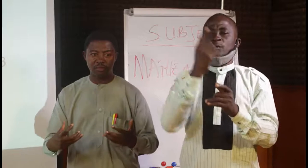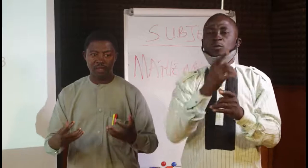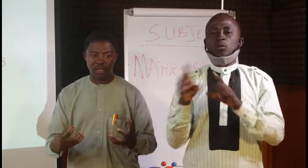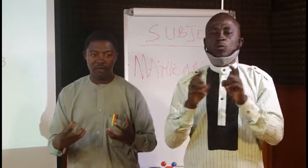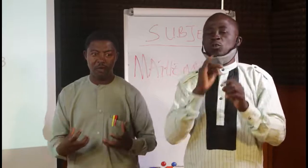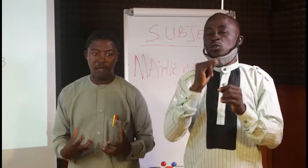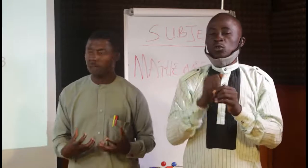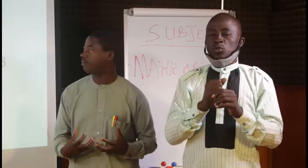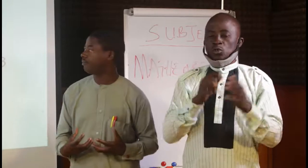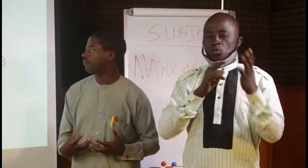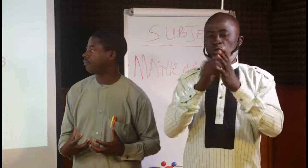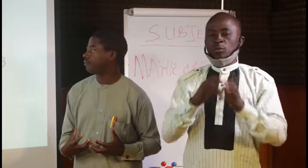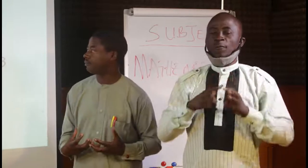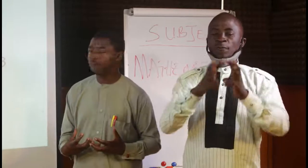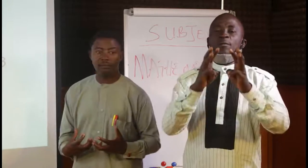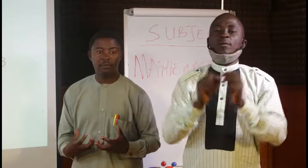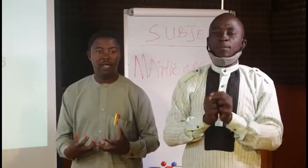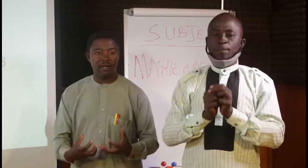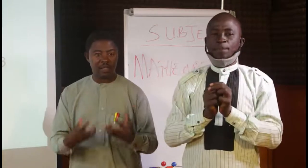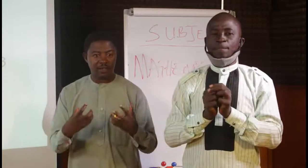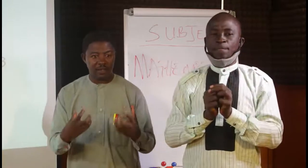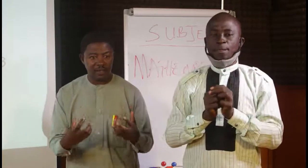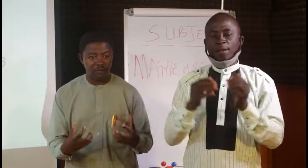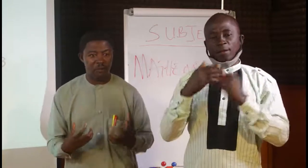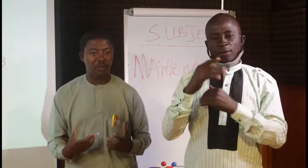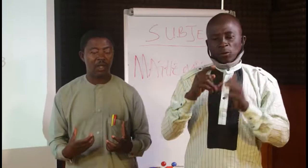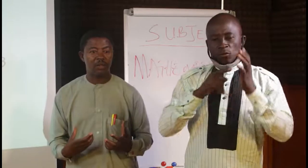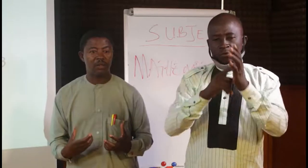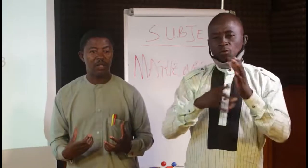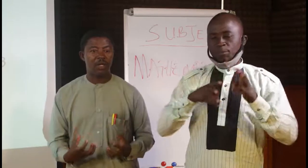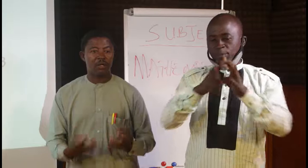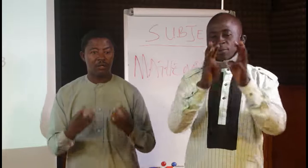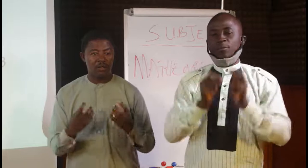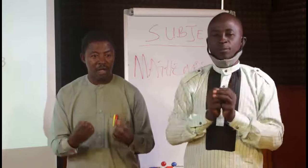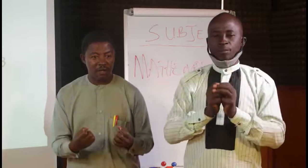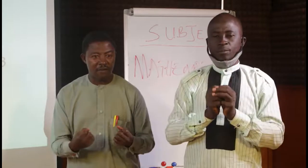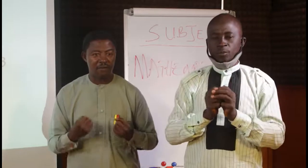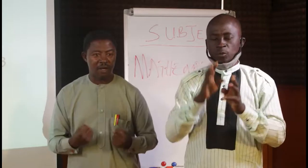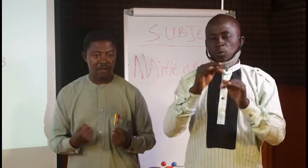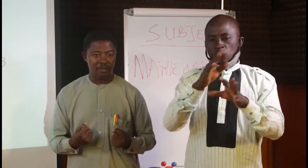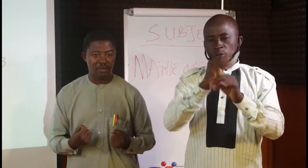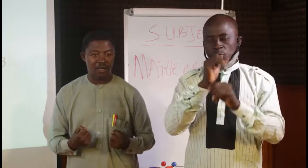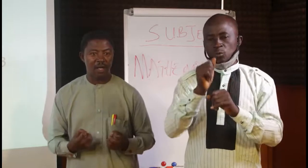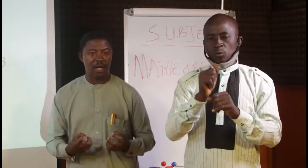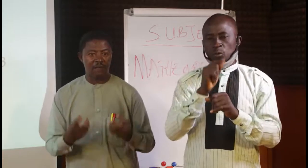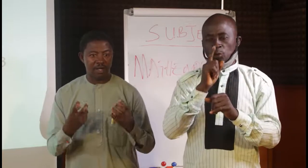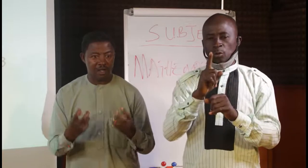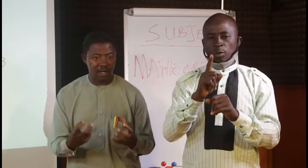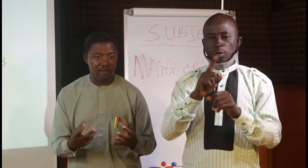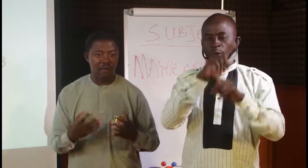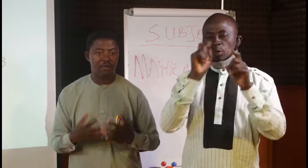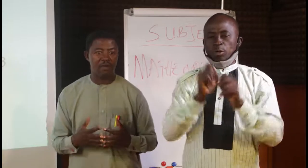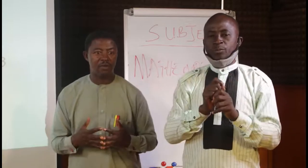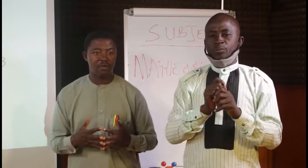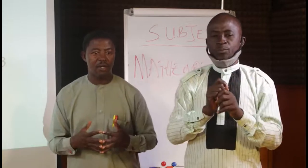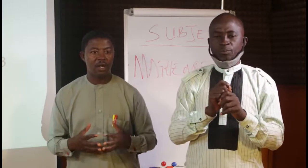is to state the formula. After stating the formula, you derive your variables. After